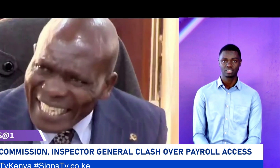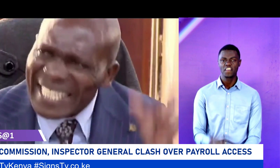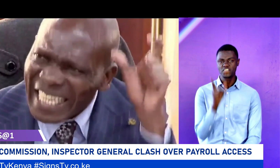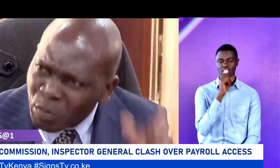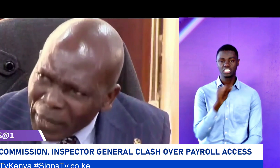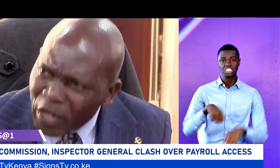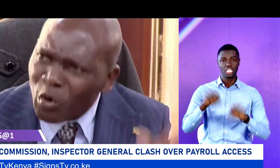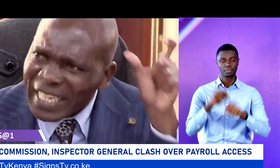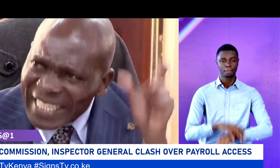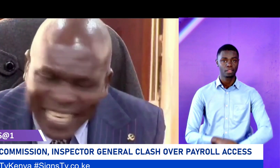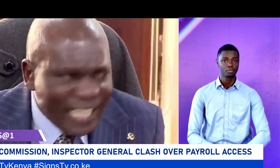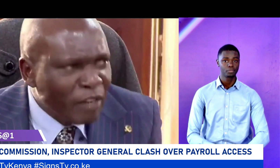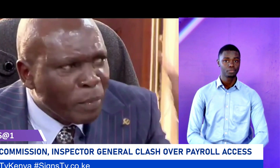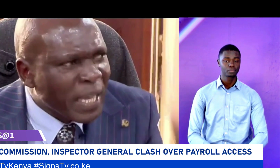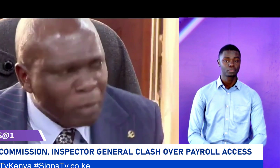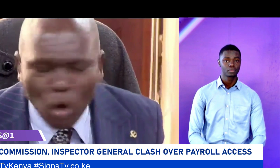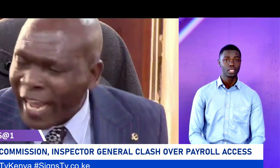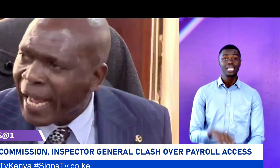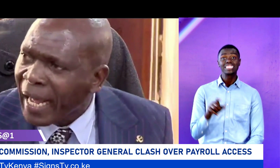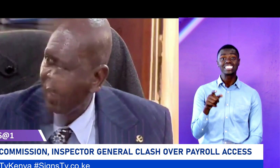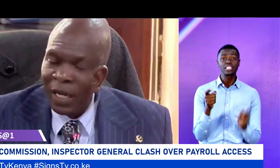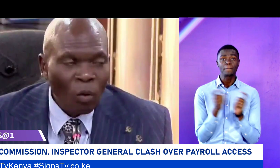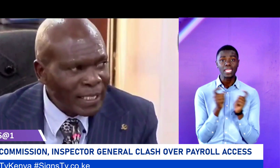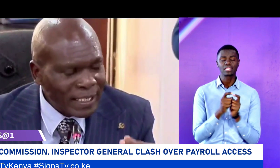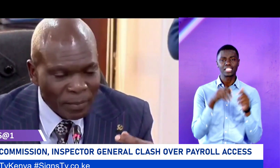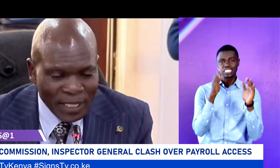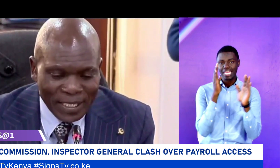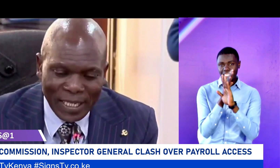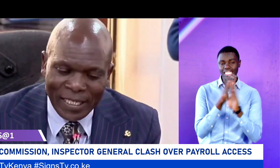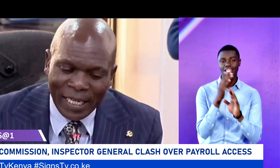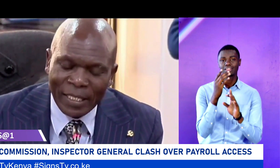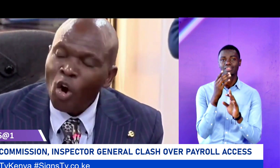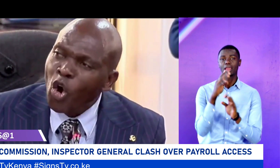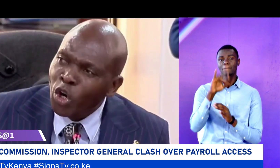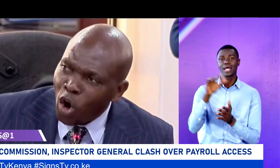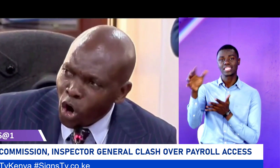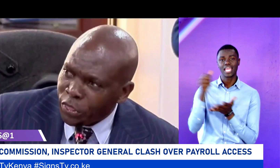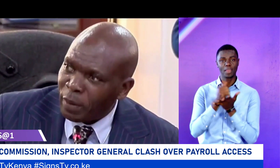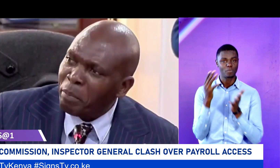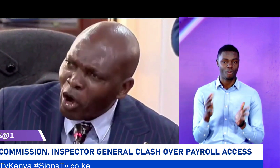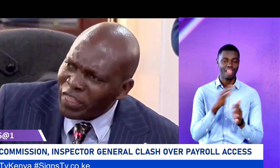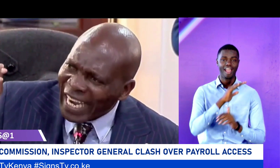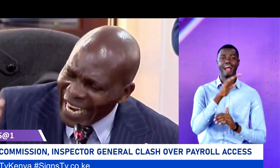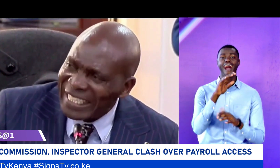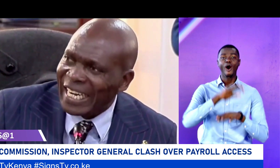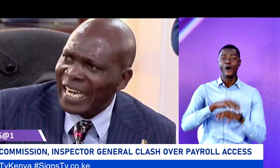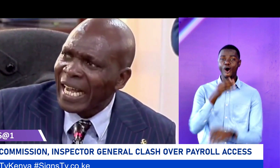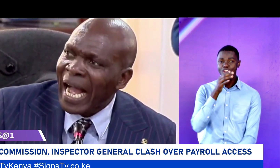Is this payroll that is hidden from the employer? What it means is that on oath, both Kanja